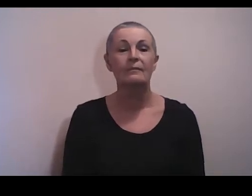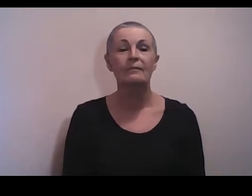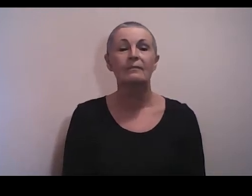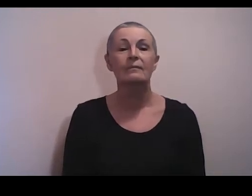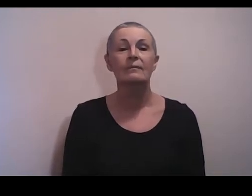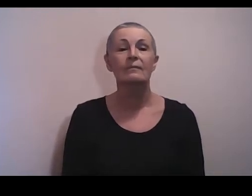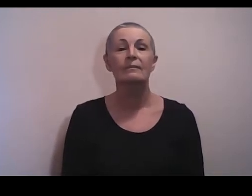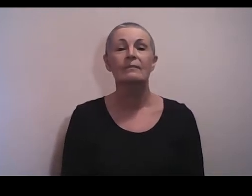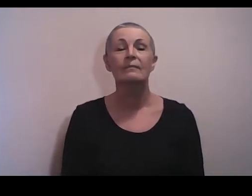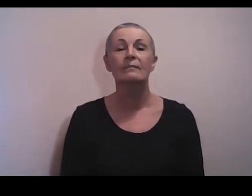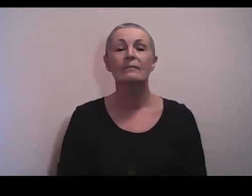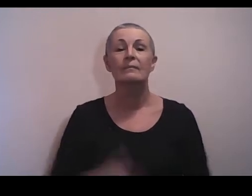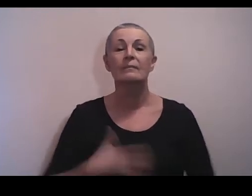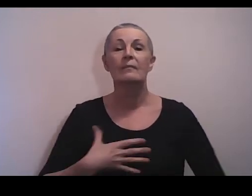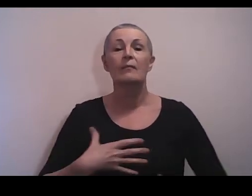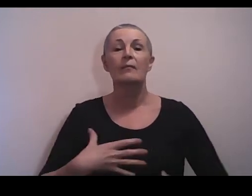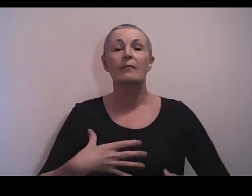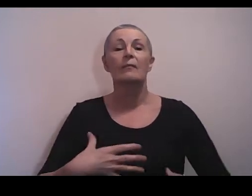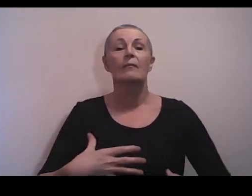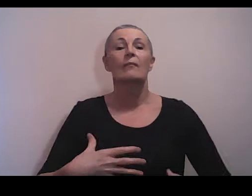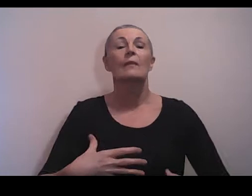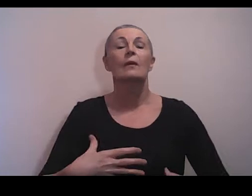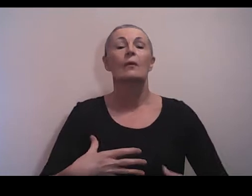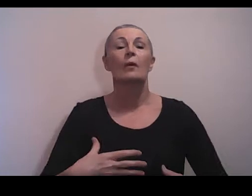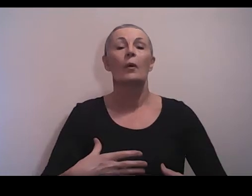And breathe as you go up, breathing in